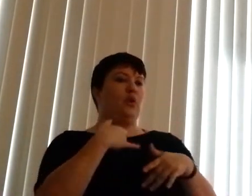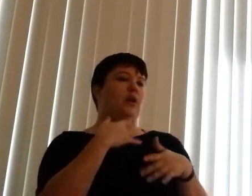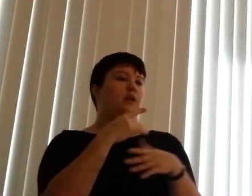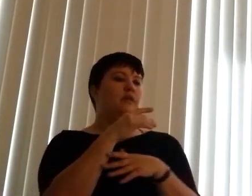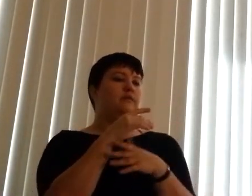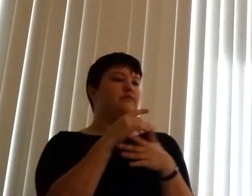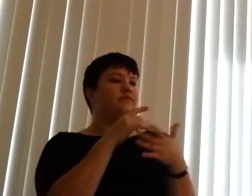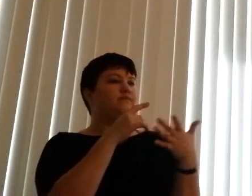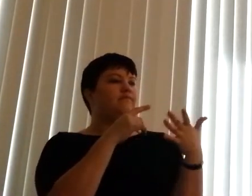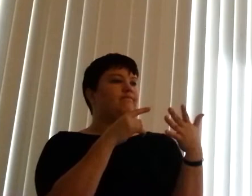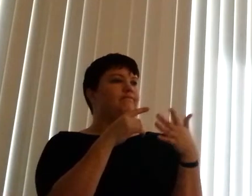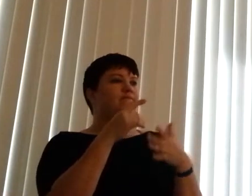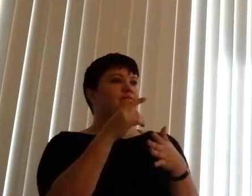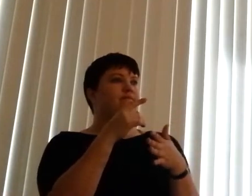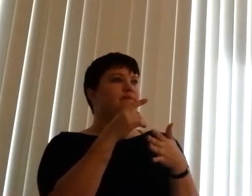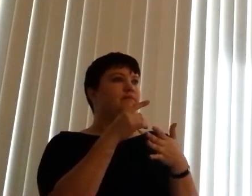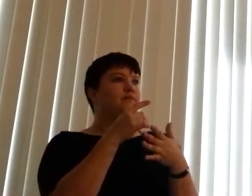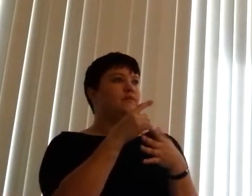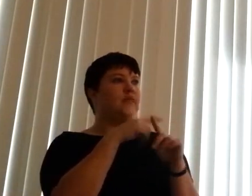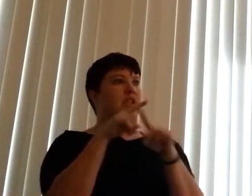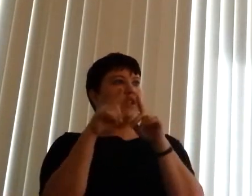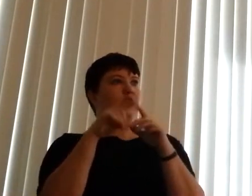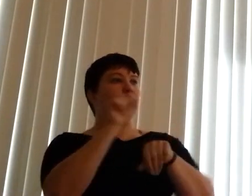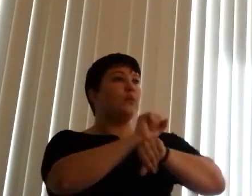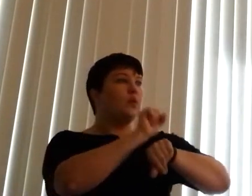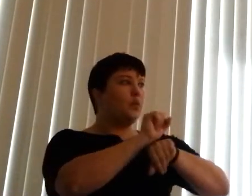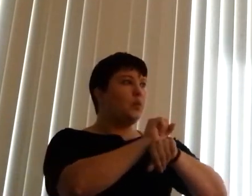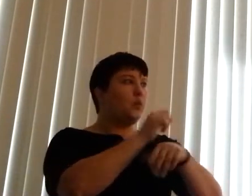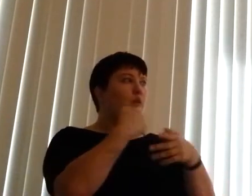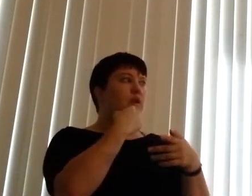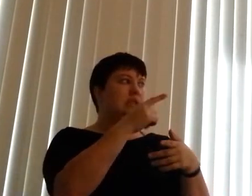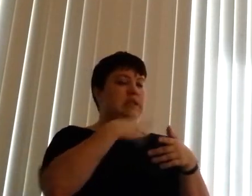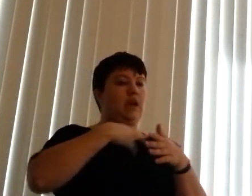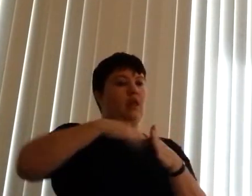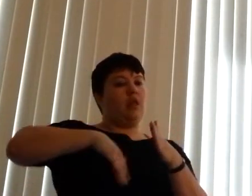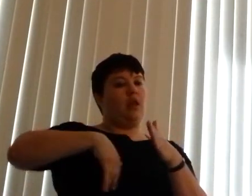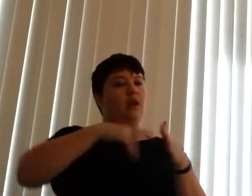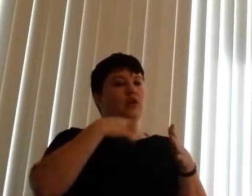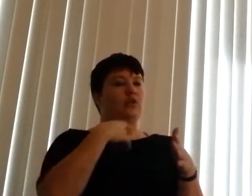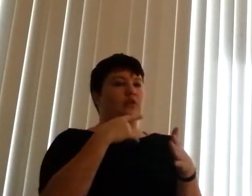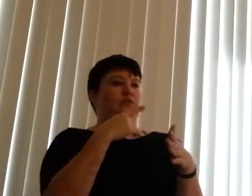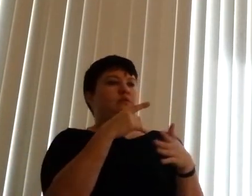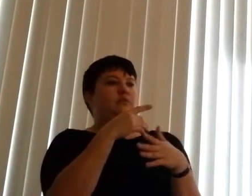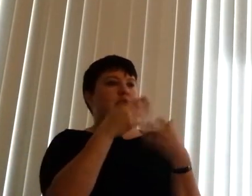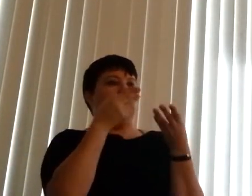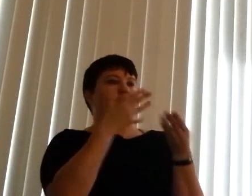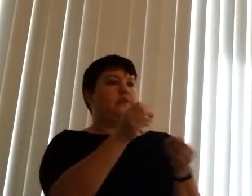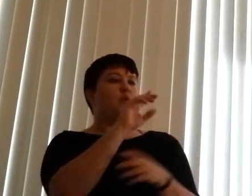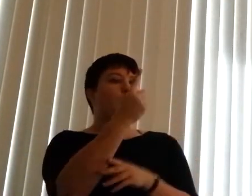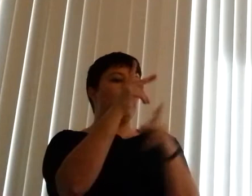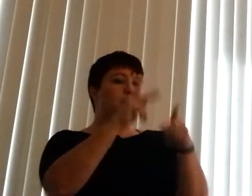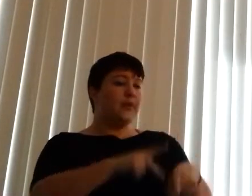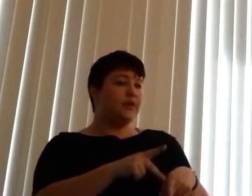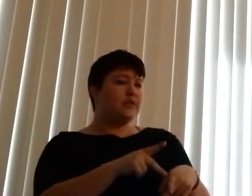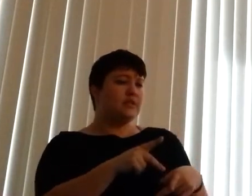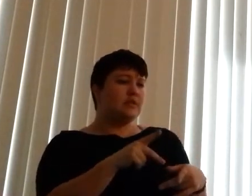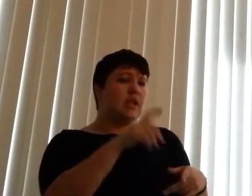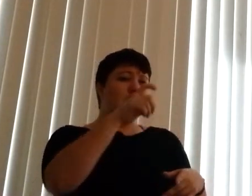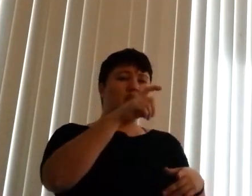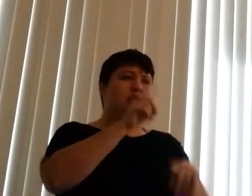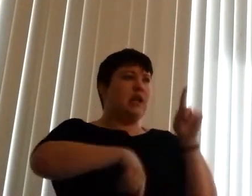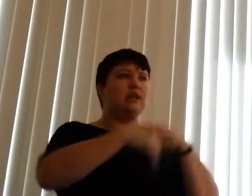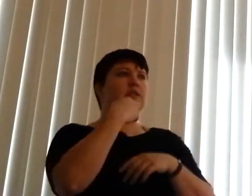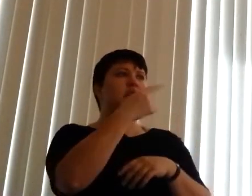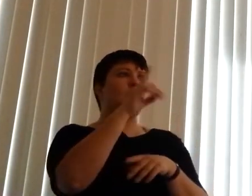worth, the latter implying that we can never say that one person has more